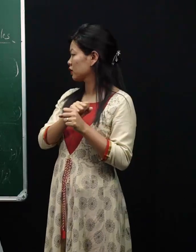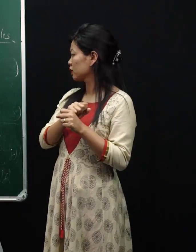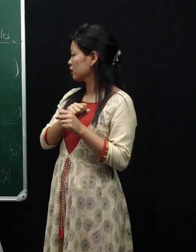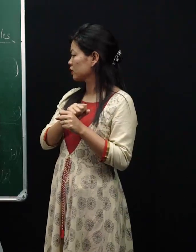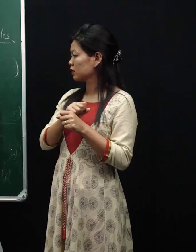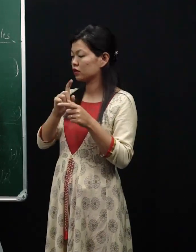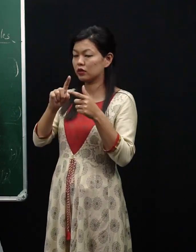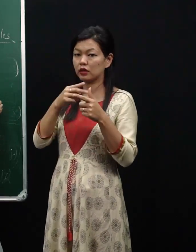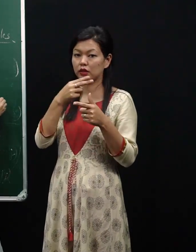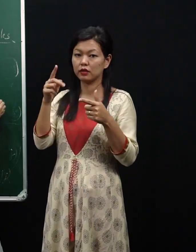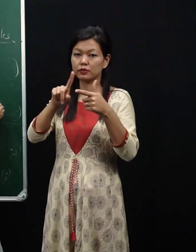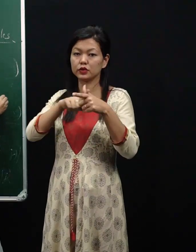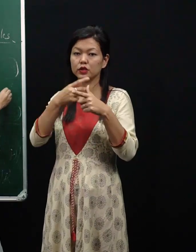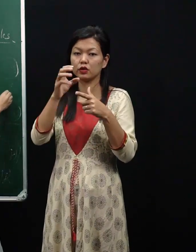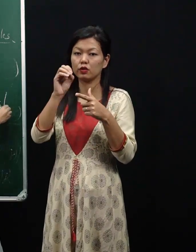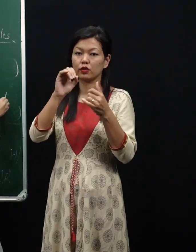Proust,